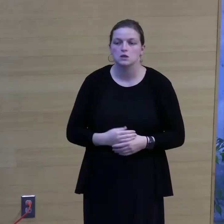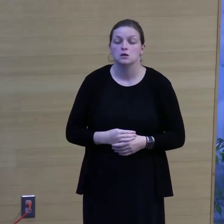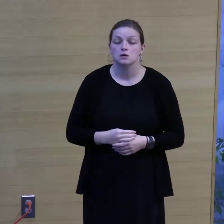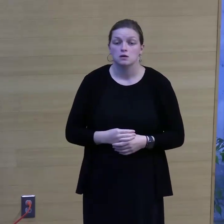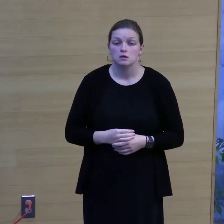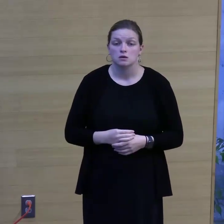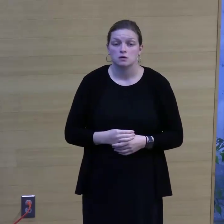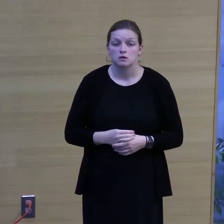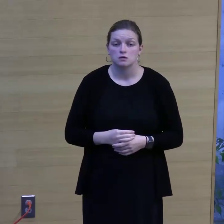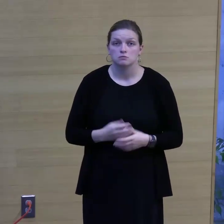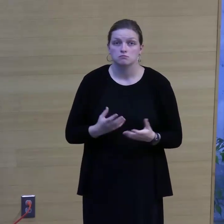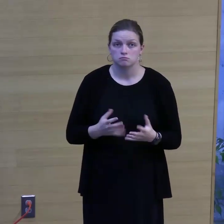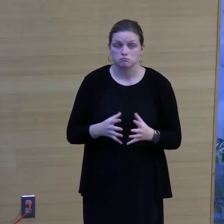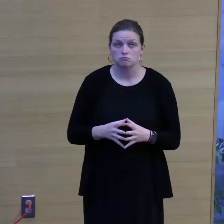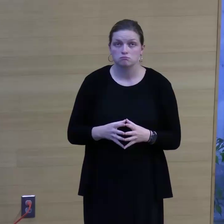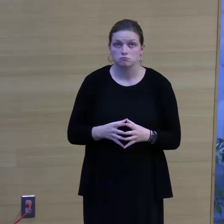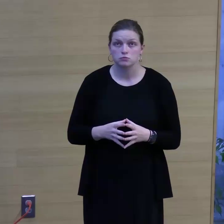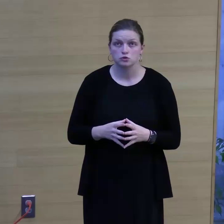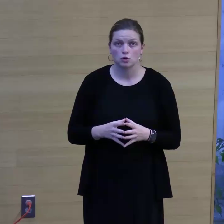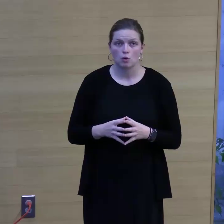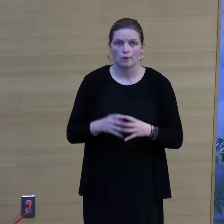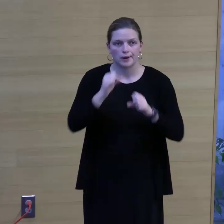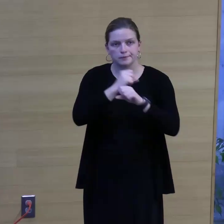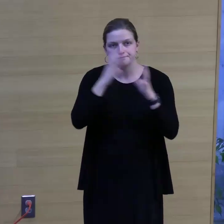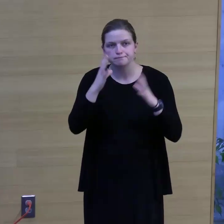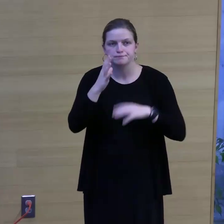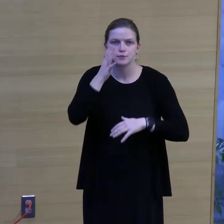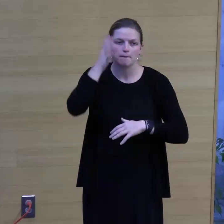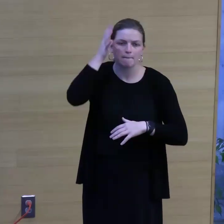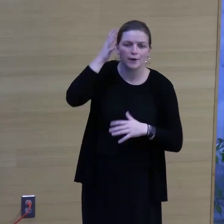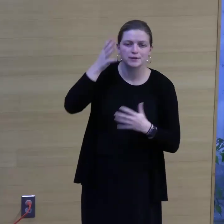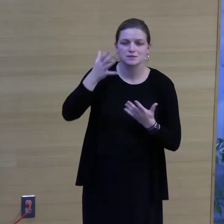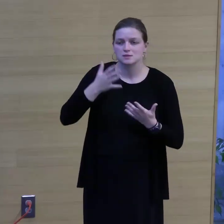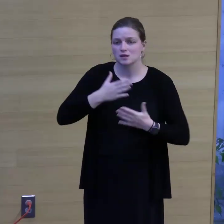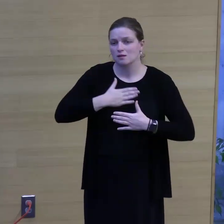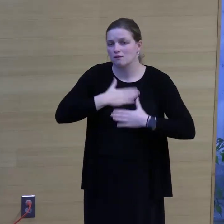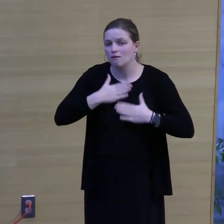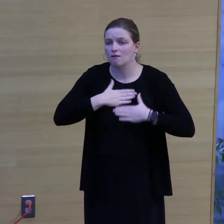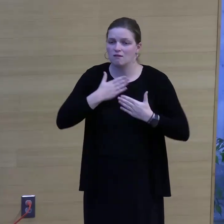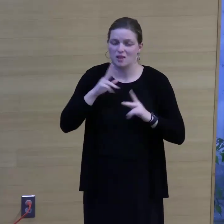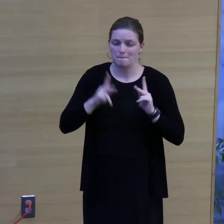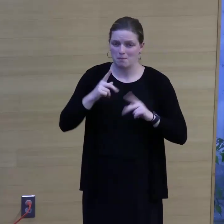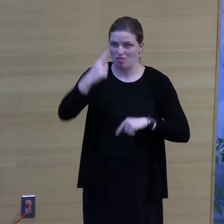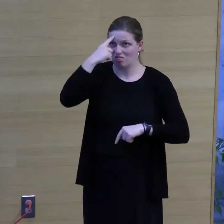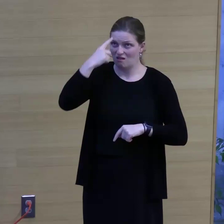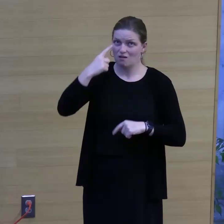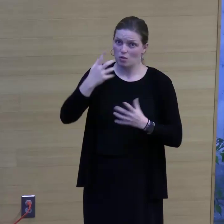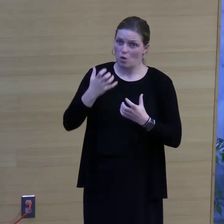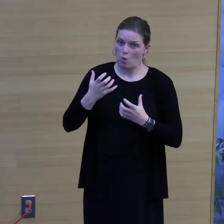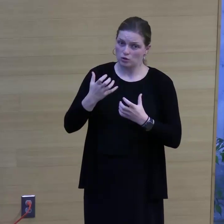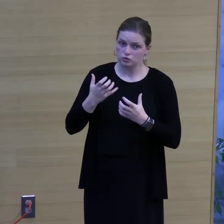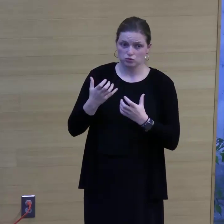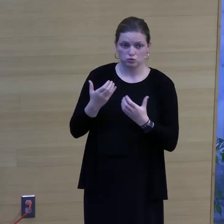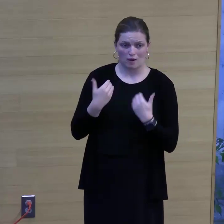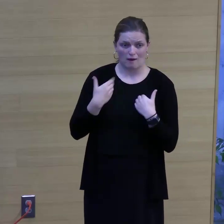And so when I think of parenting and the joys that people think of when they want to bring a child